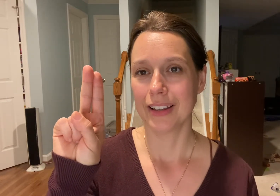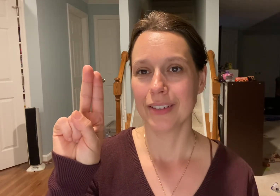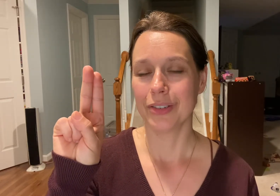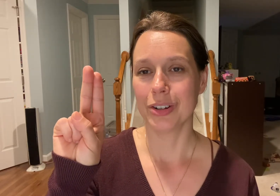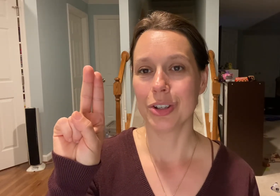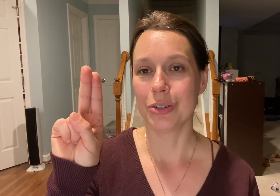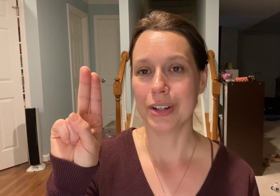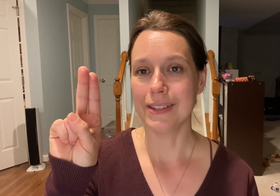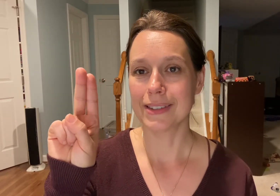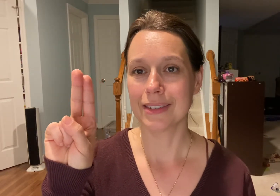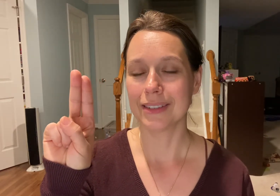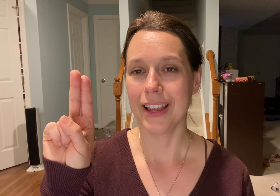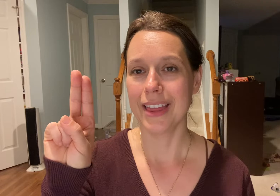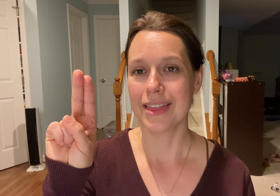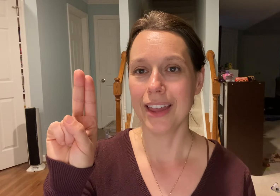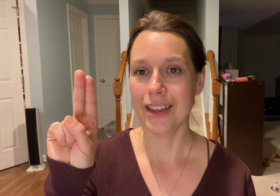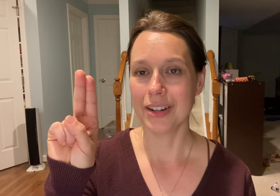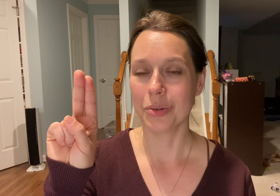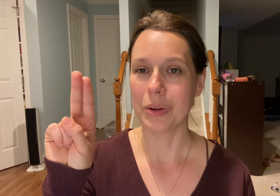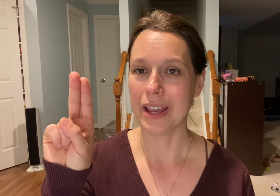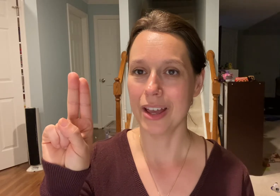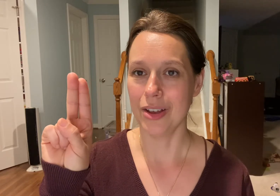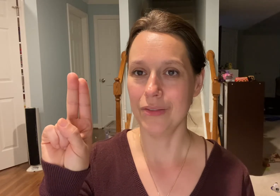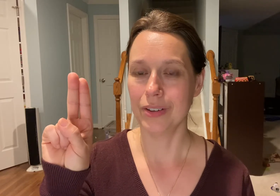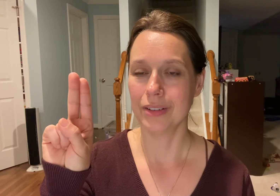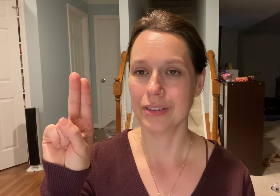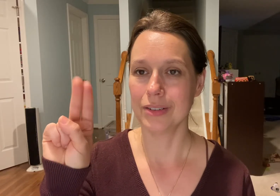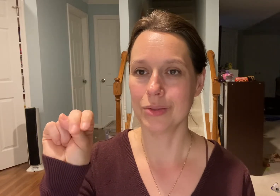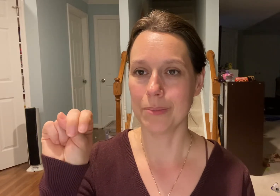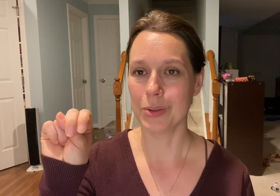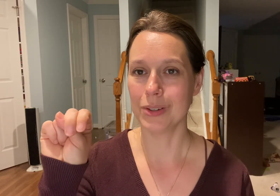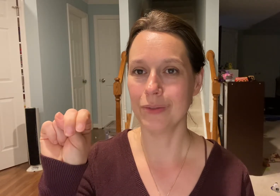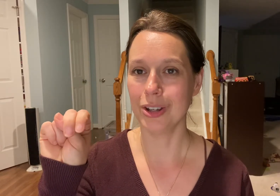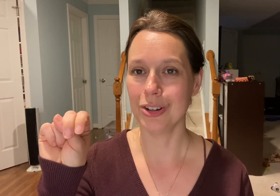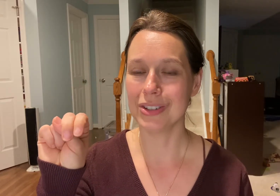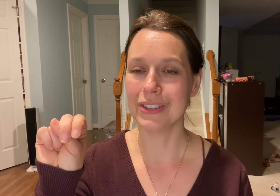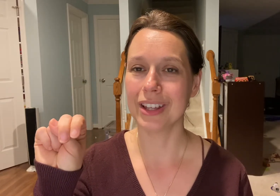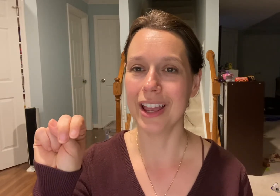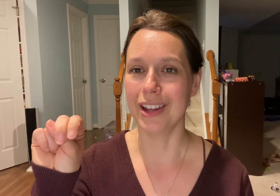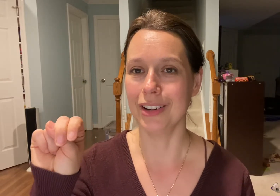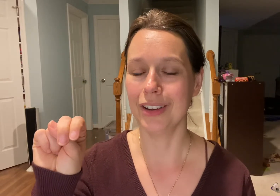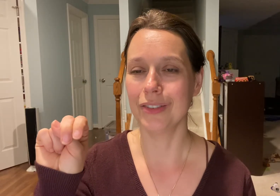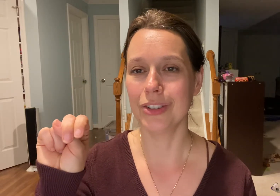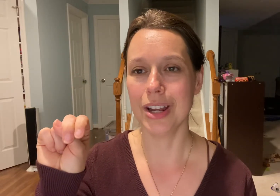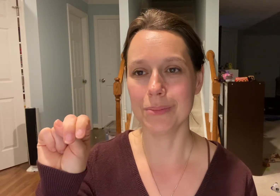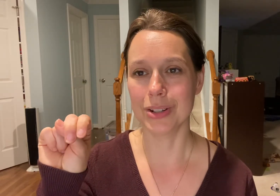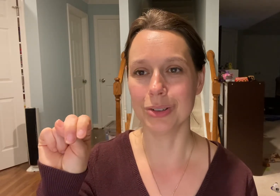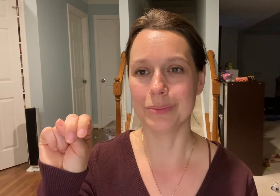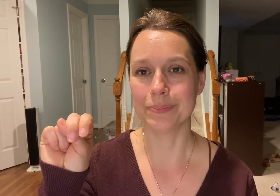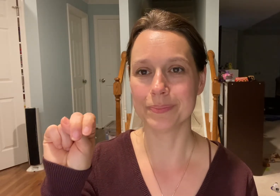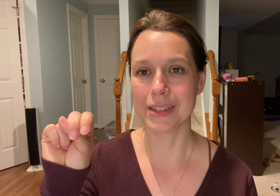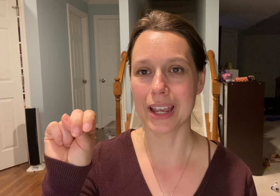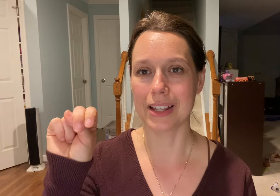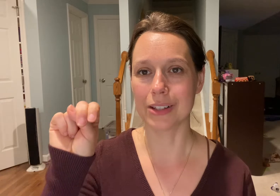for Uranus. And then we have, drop those two fingers, N for Neptune. It's ASL for